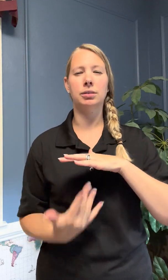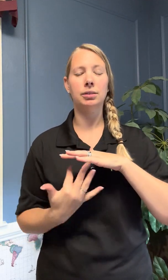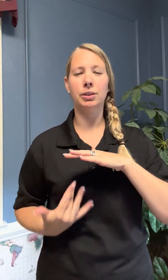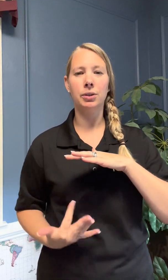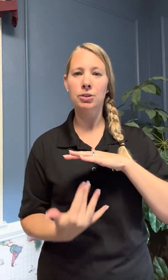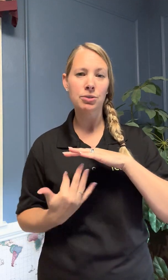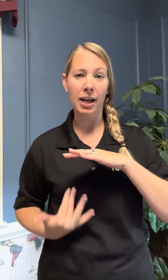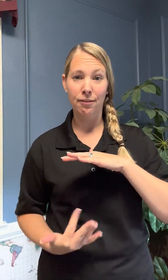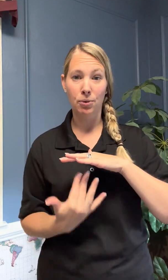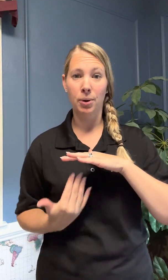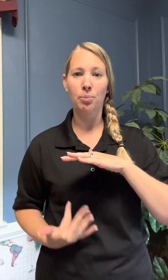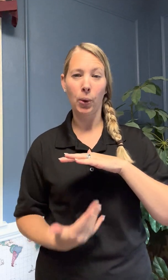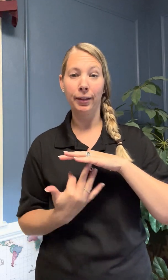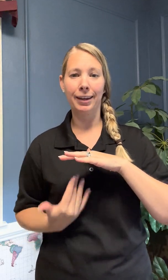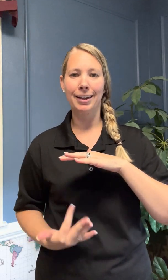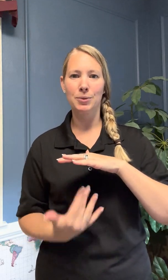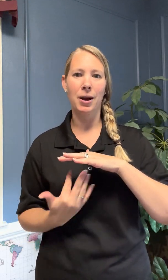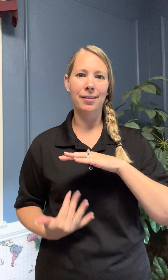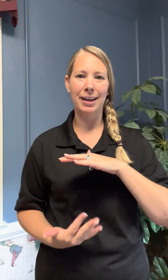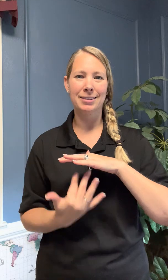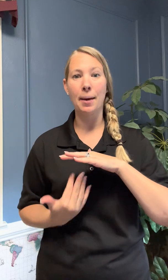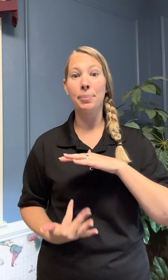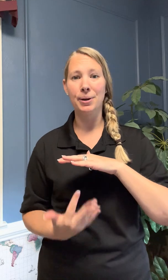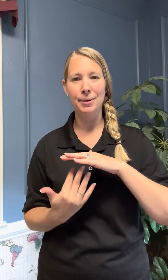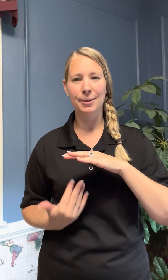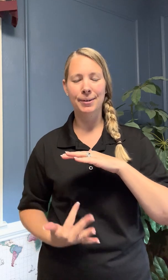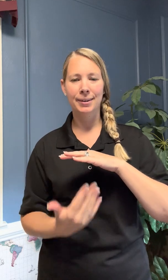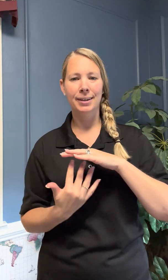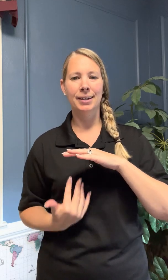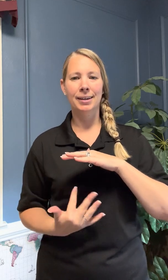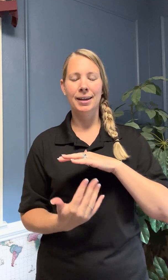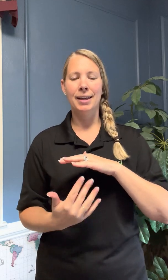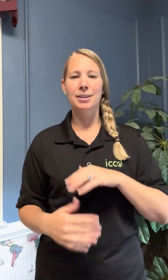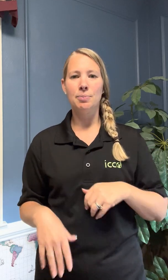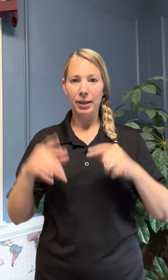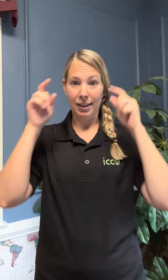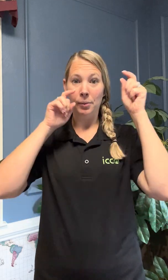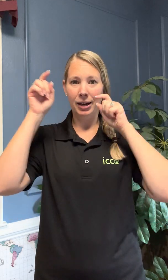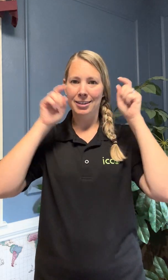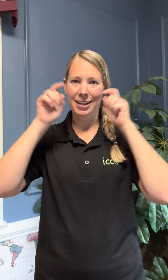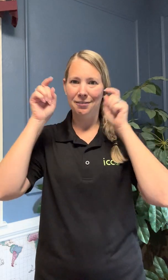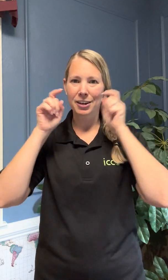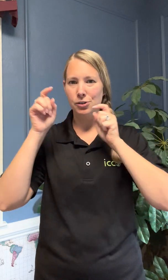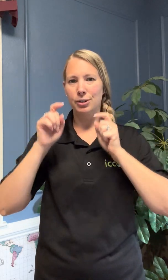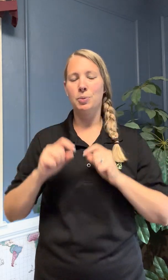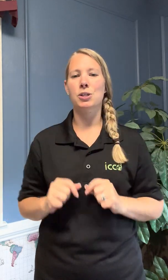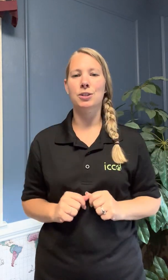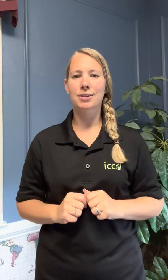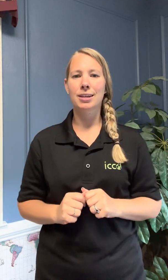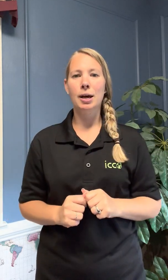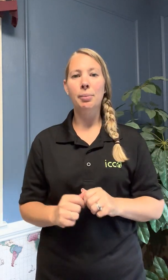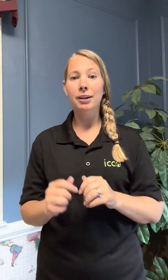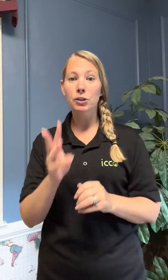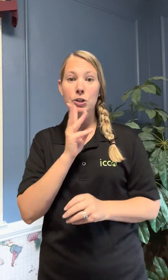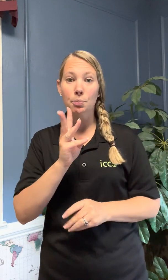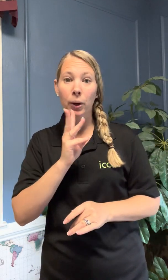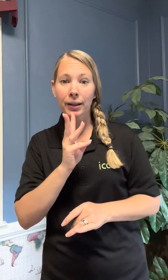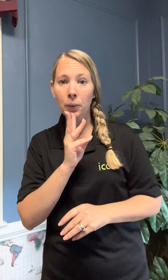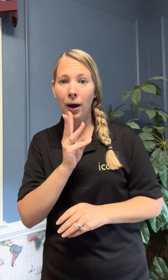you can use that for boiling as well, like temper. But that one has to have facial expressions. But if you're just boiling